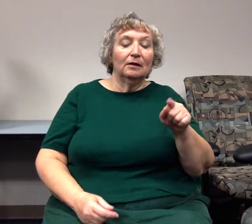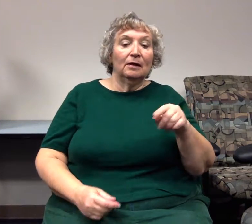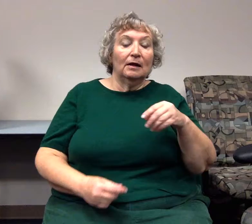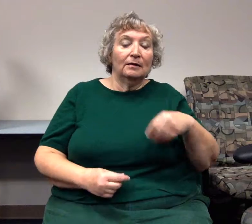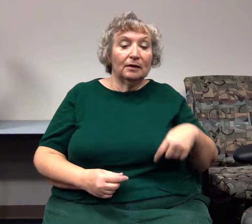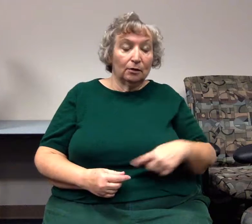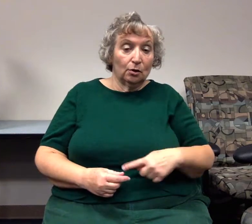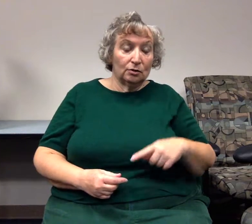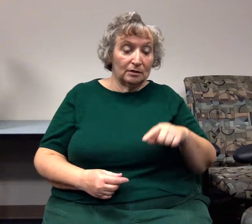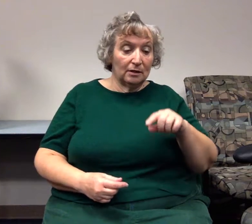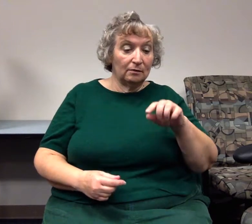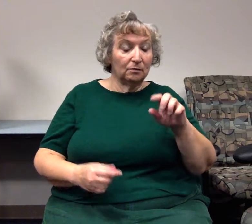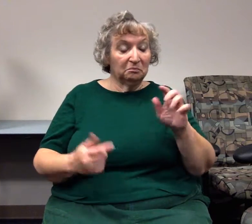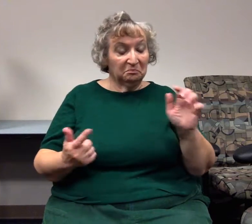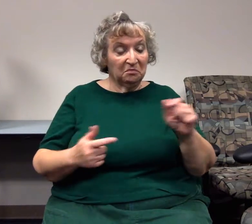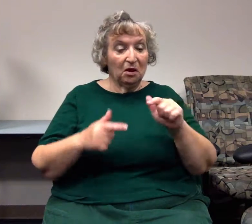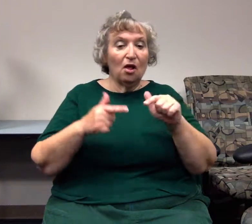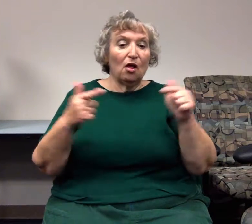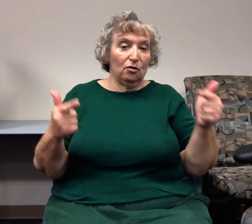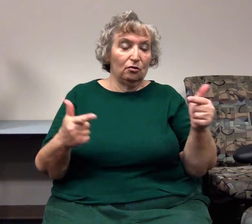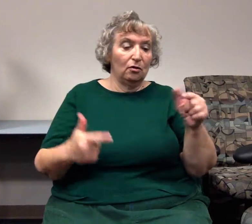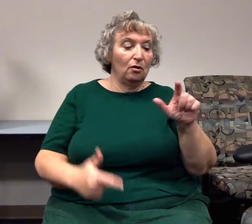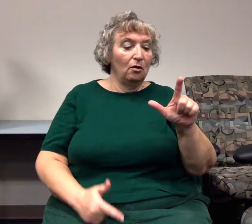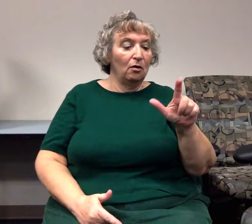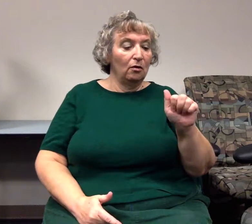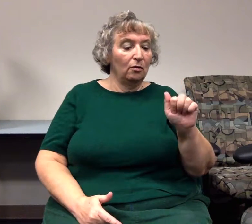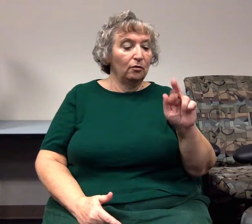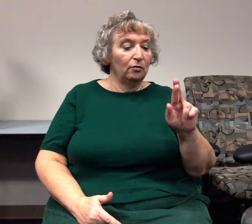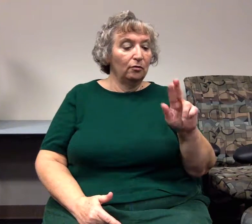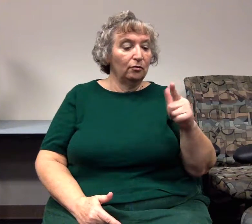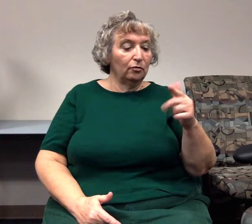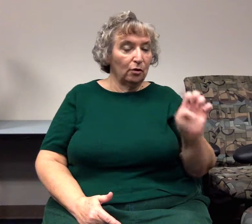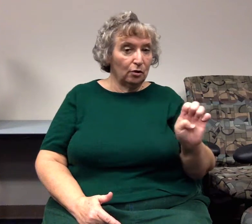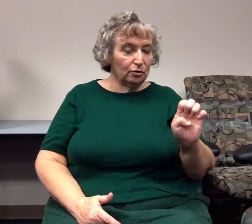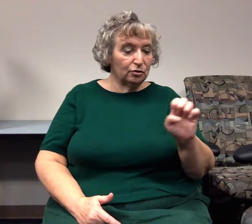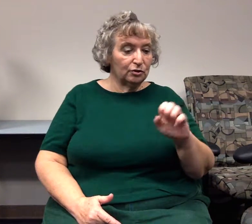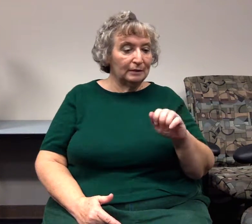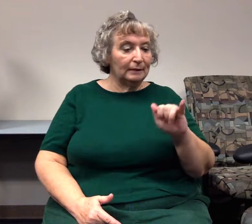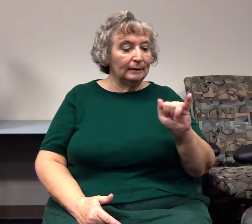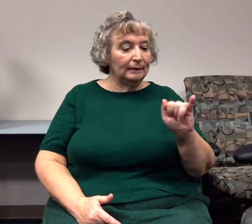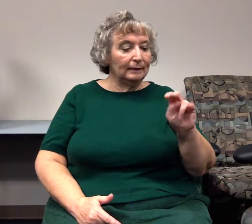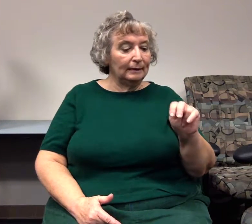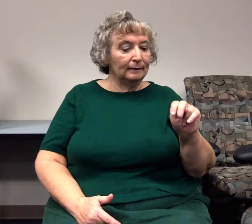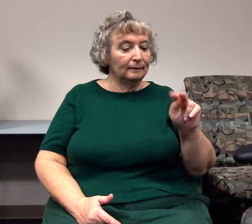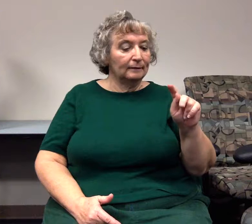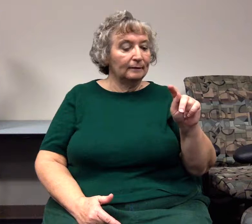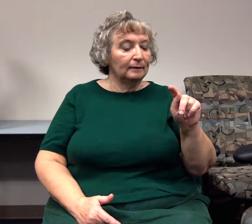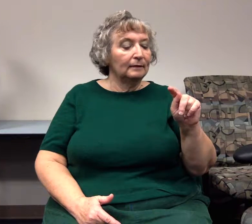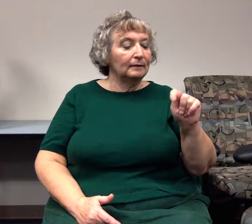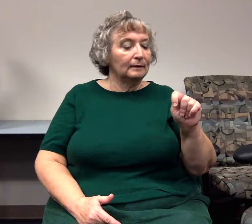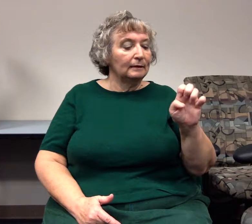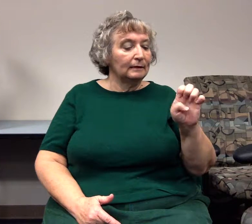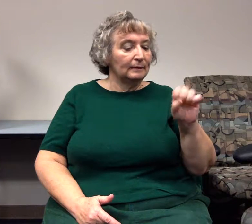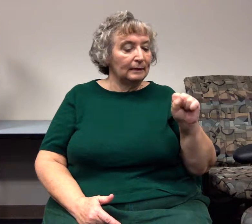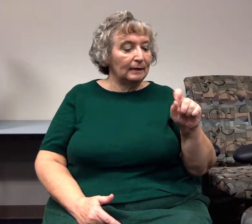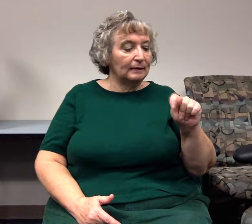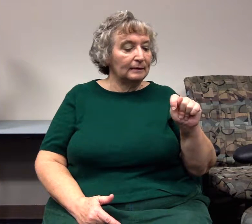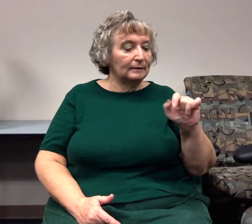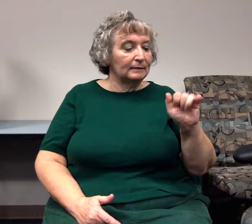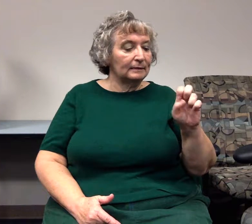just water's removed from the food at that point. So then the body just eliminates and passes that food out of